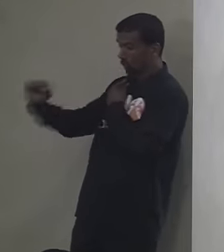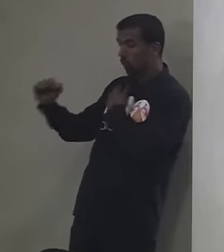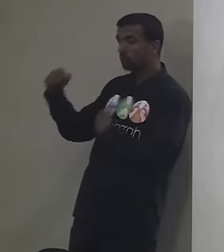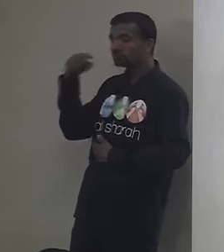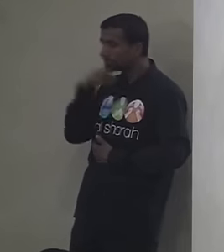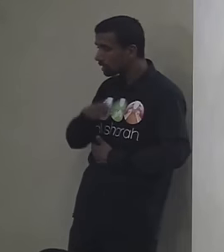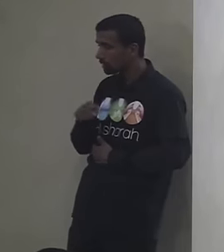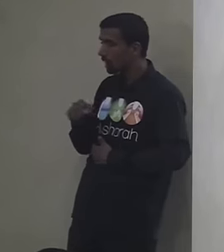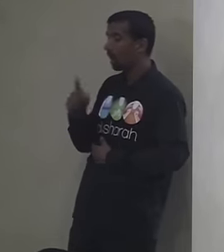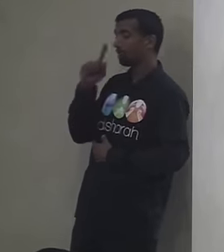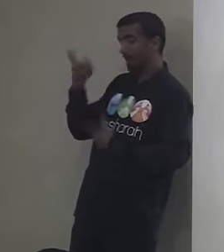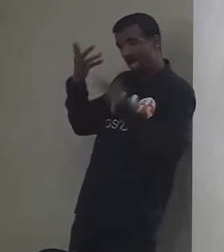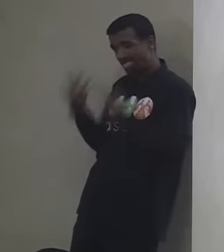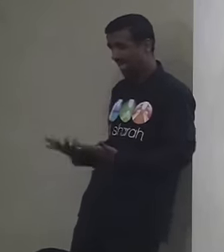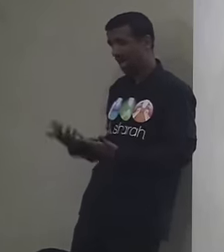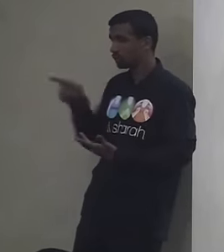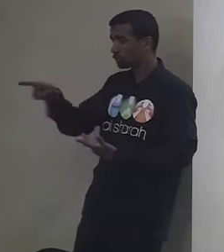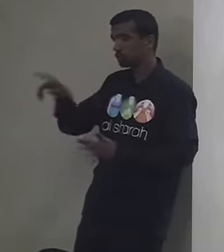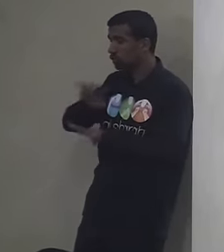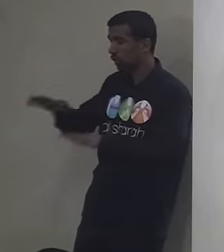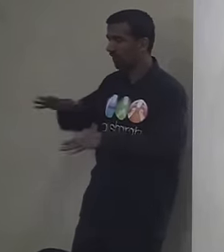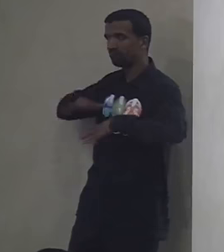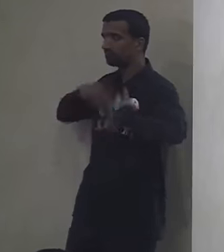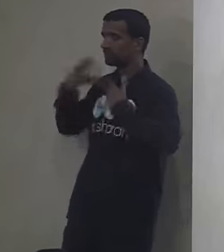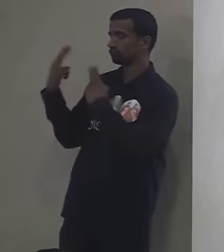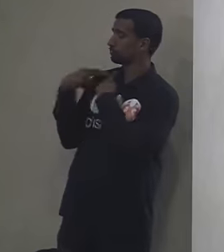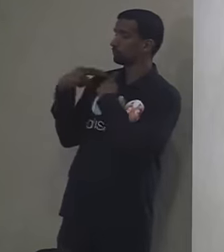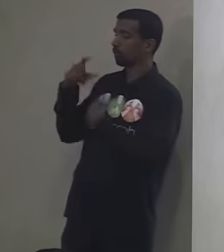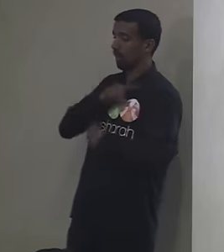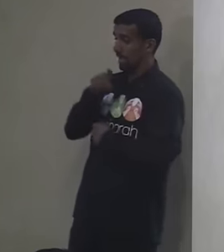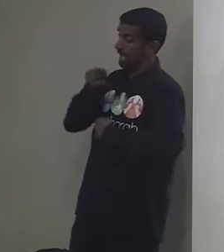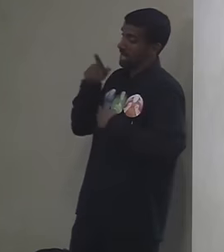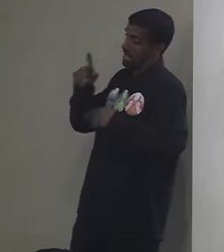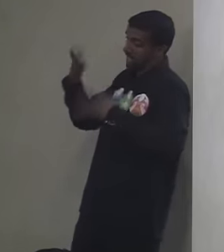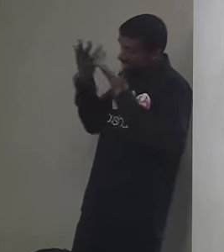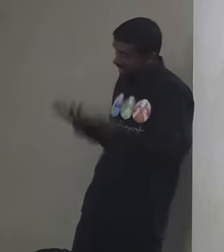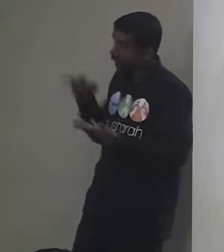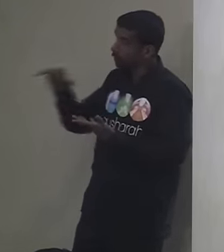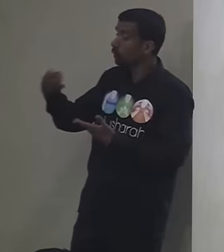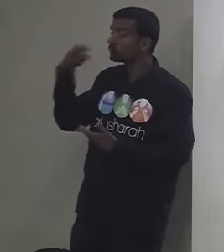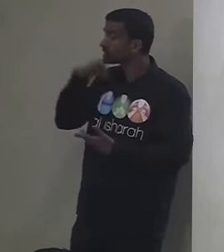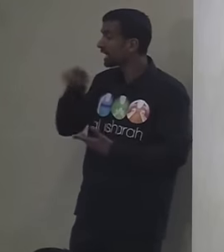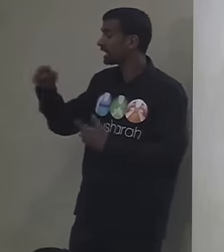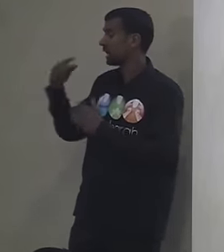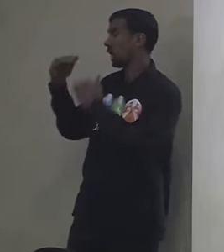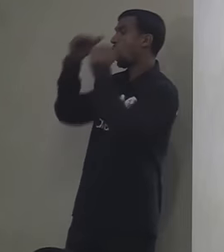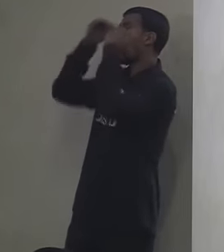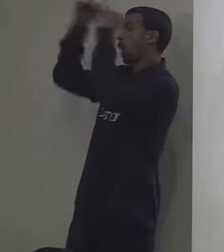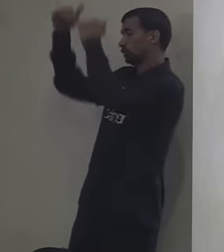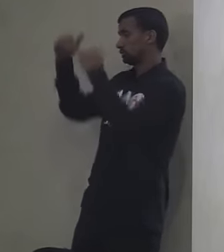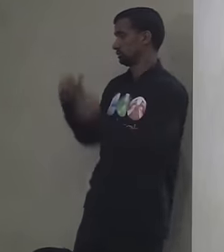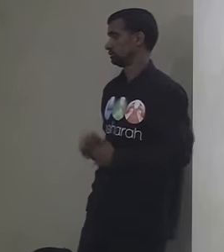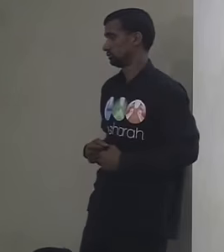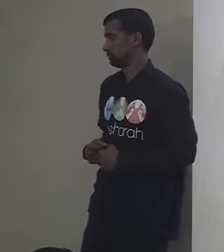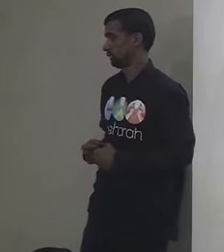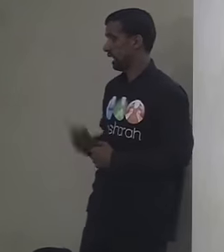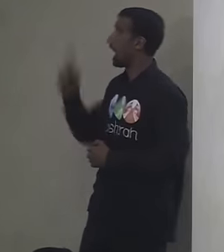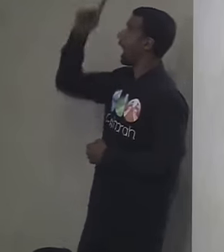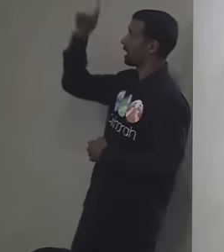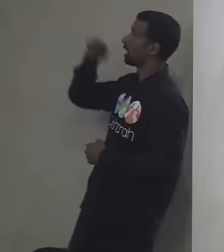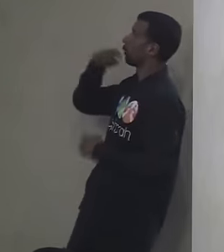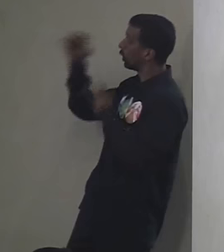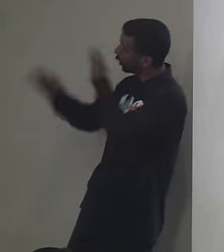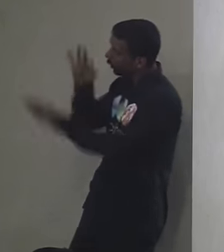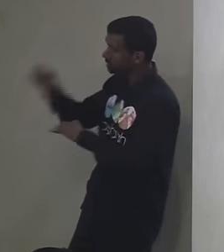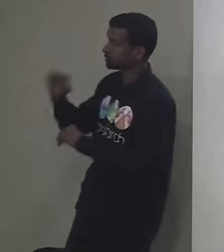accountable. And then that mother opens up Quran and she reads about Yaqub alayhi salam and his sons. And